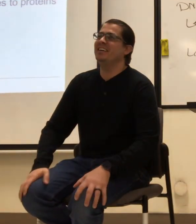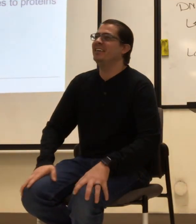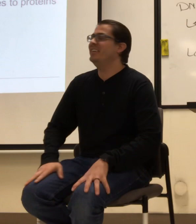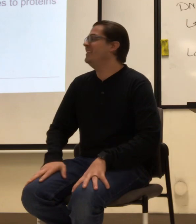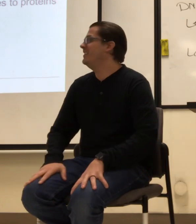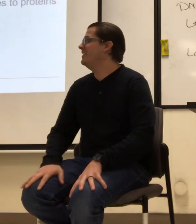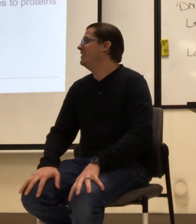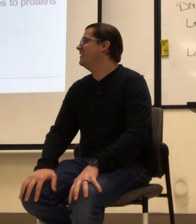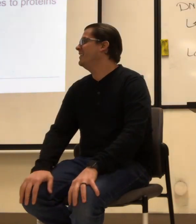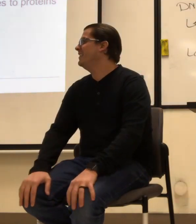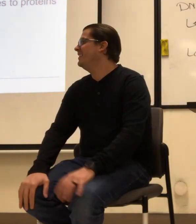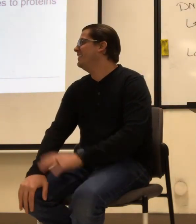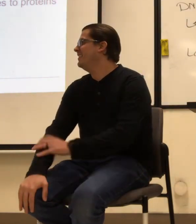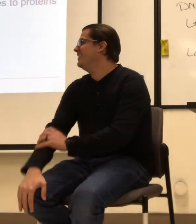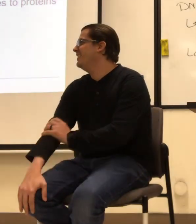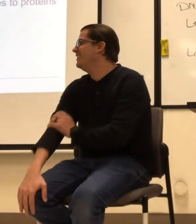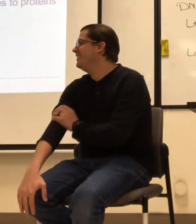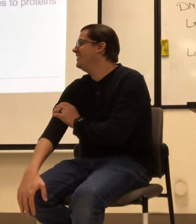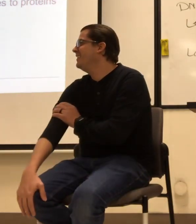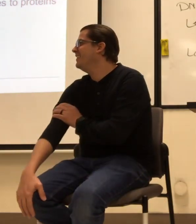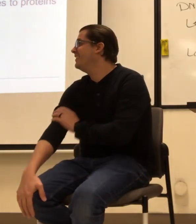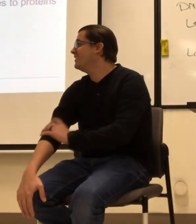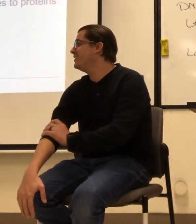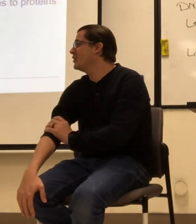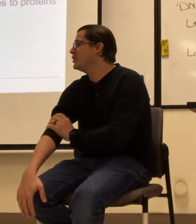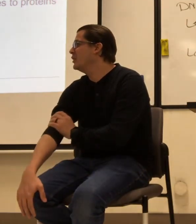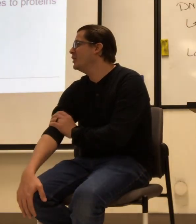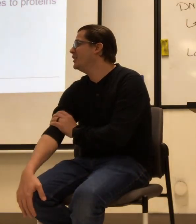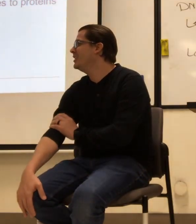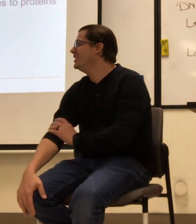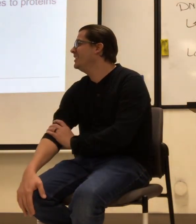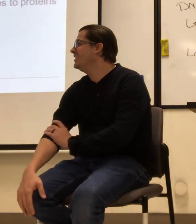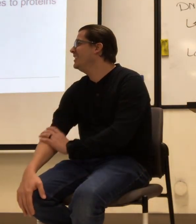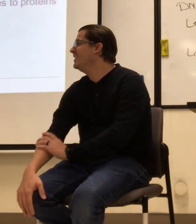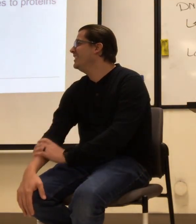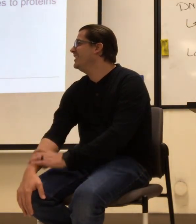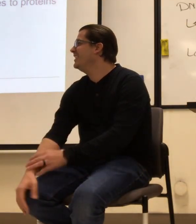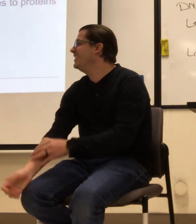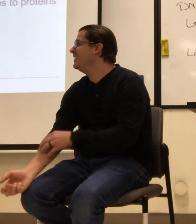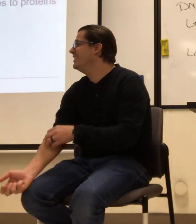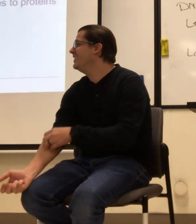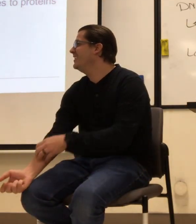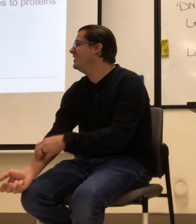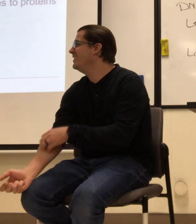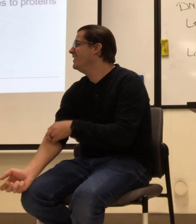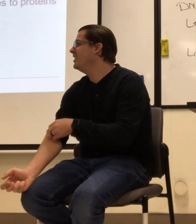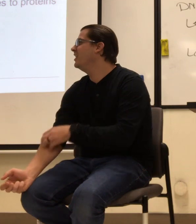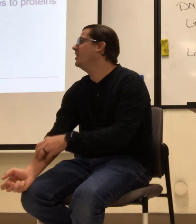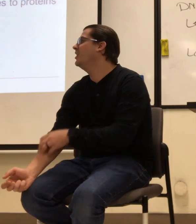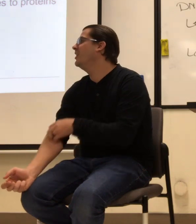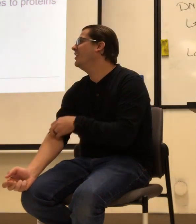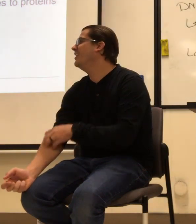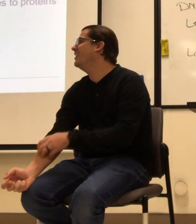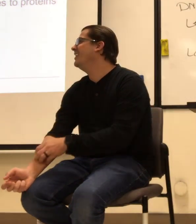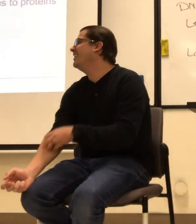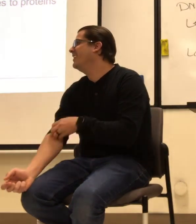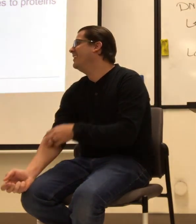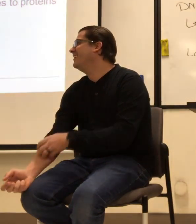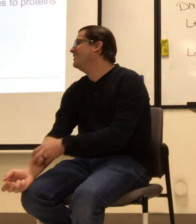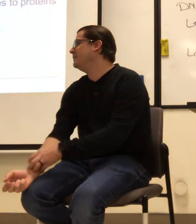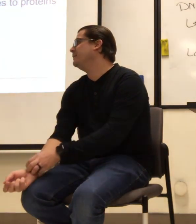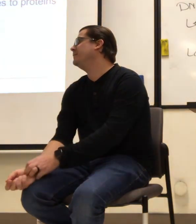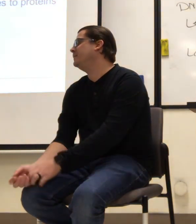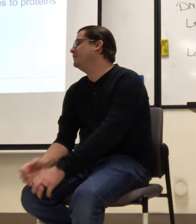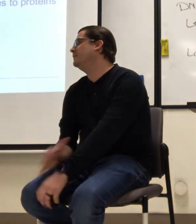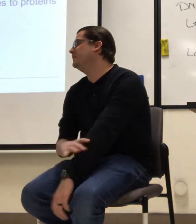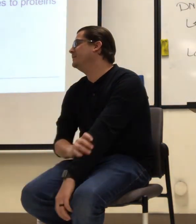I was trying to tap the thing on my phone to add her until from the contacts, but it didn't work. Huh? Oh. Oh,